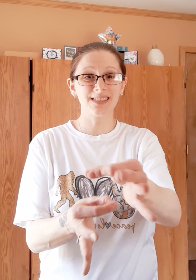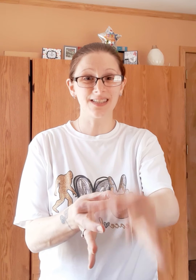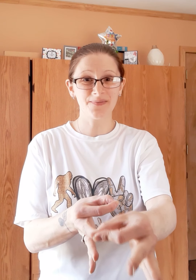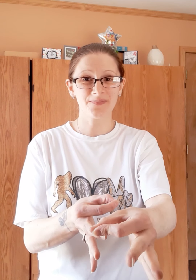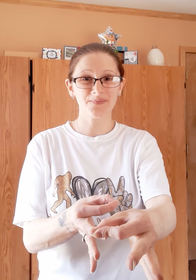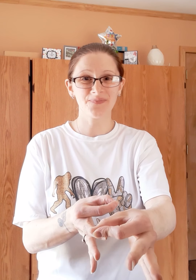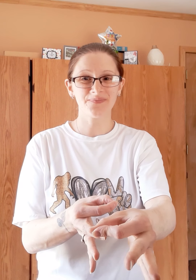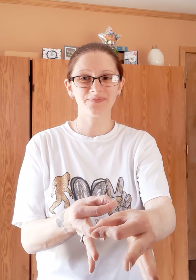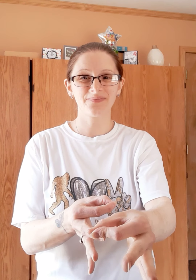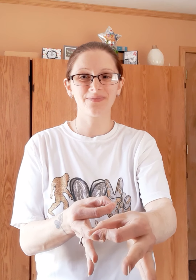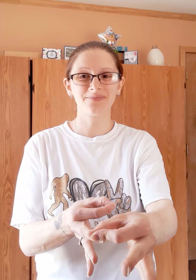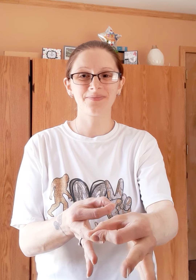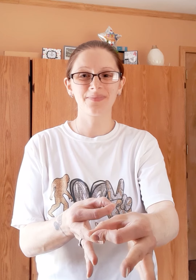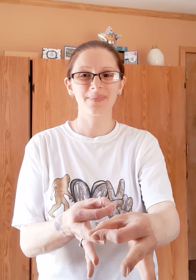faithfulness,